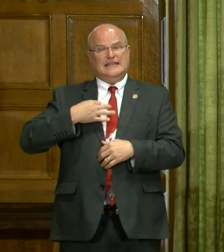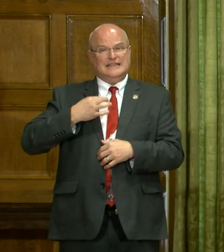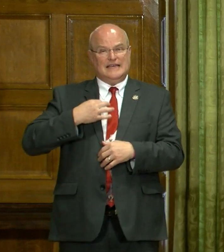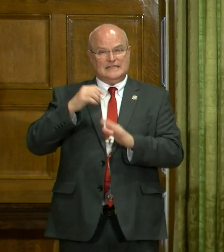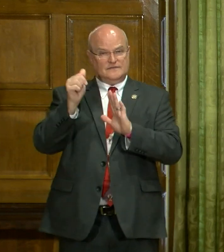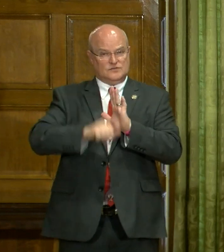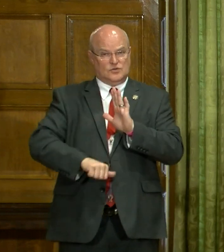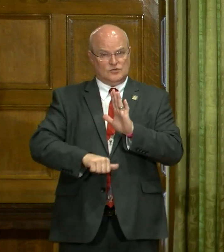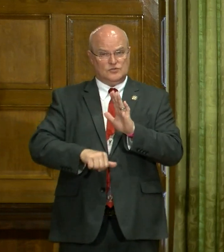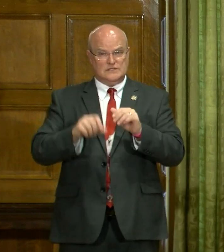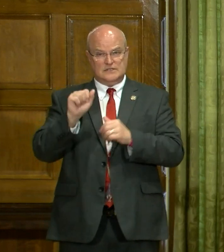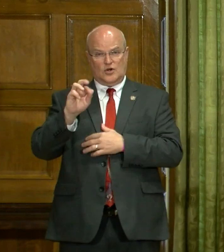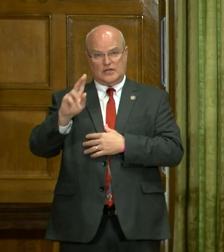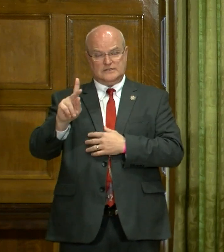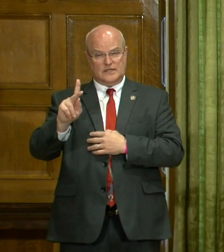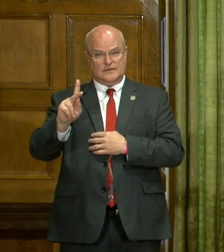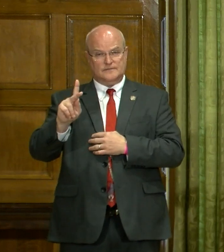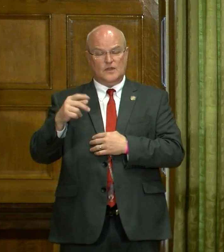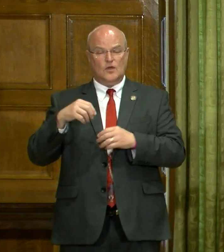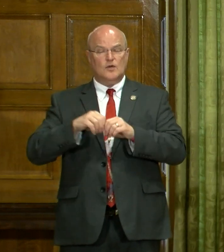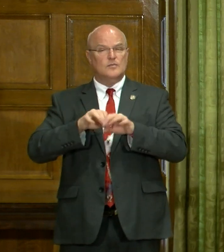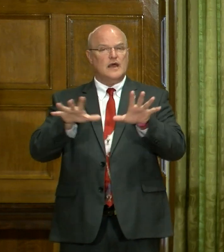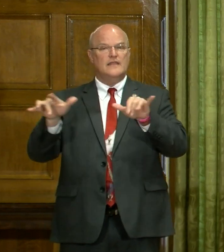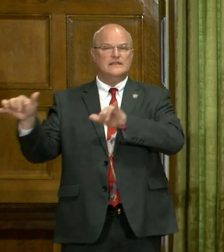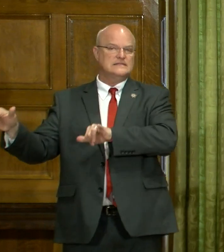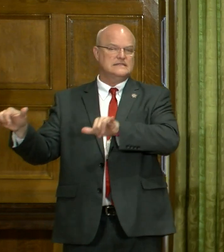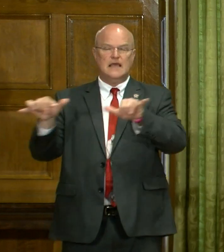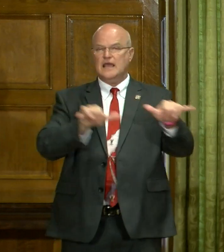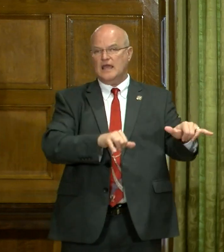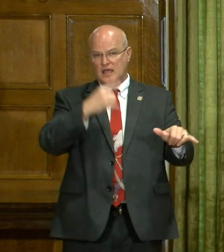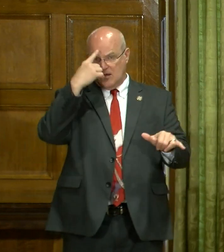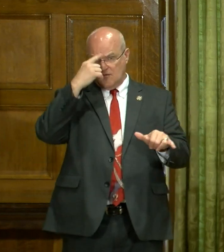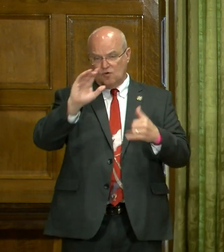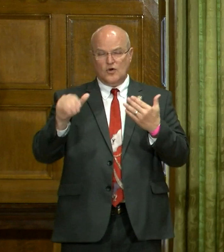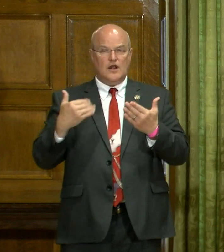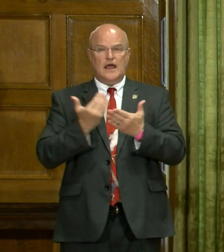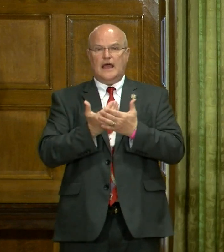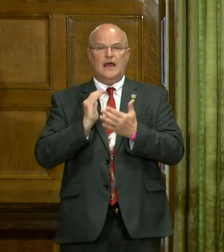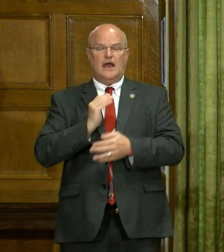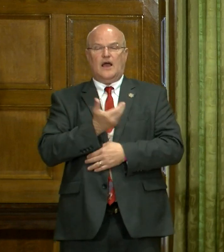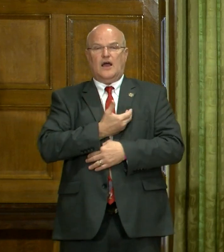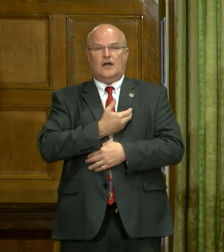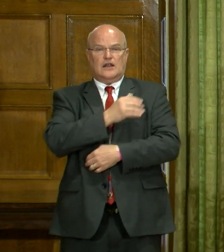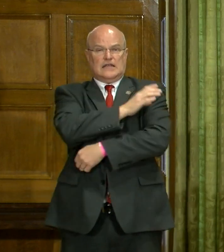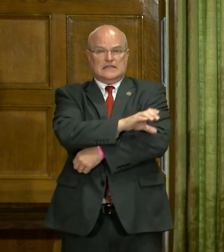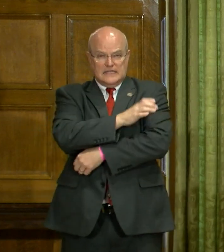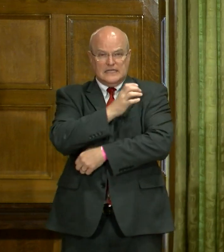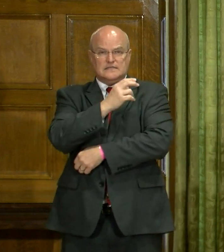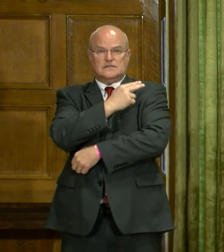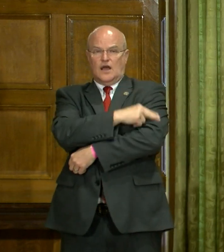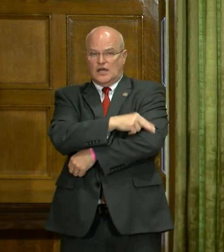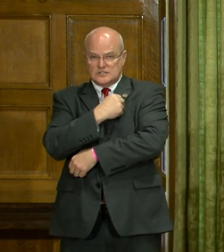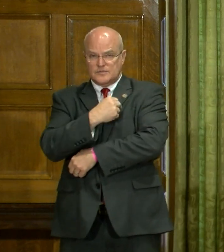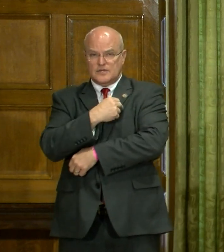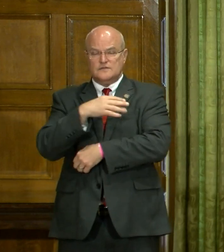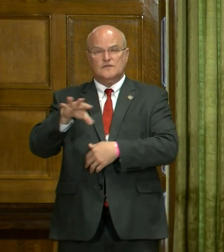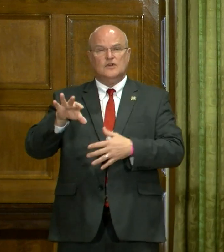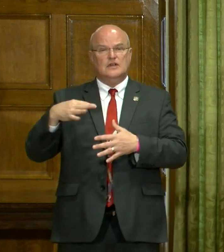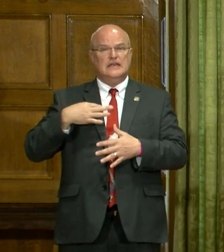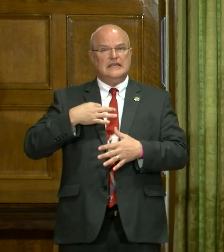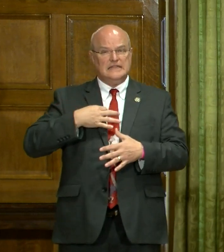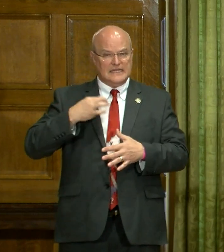elective procedures in Arkansas. We put out the same guideline for our clinics, our hospitals for